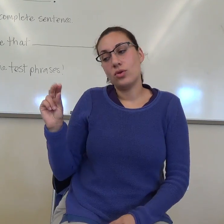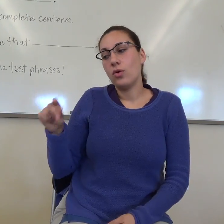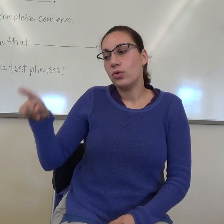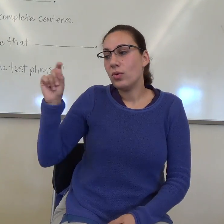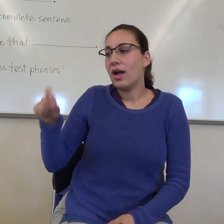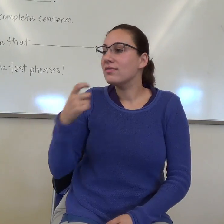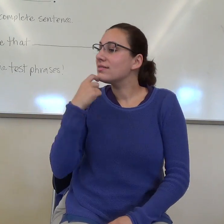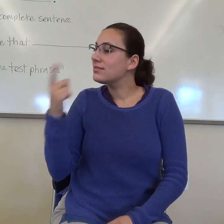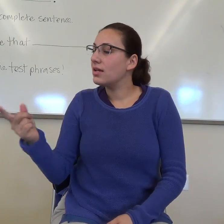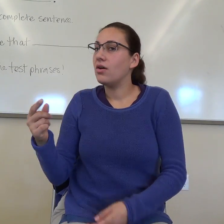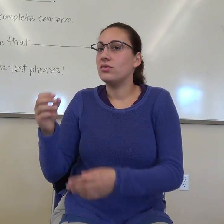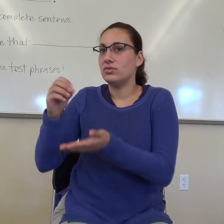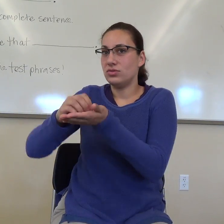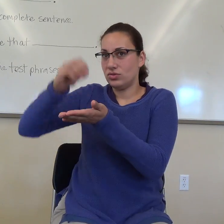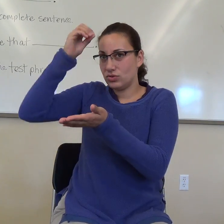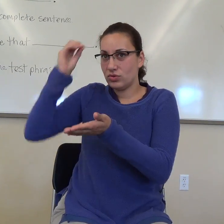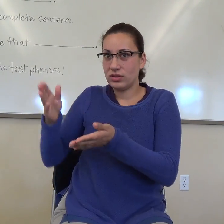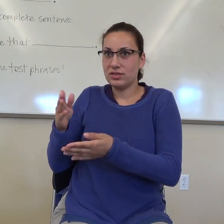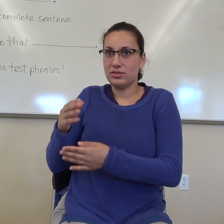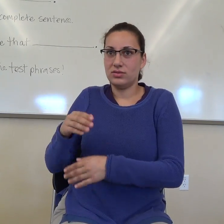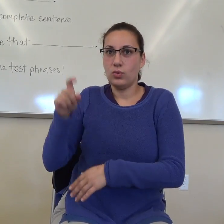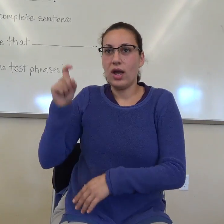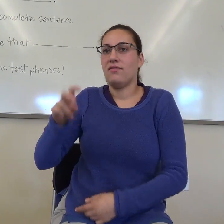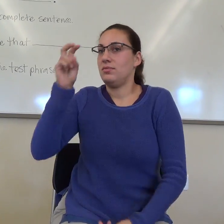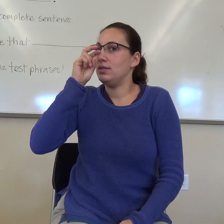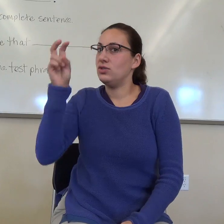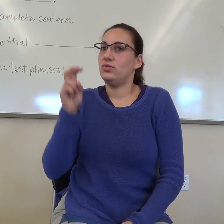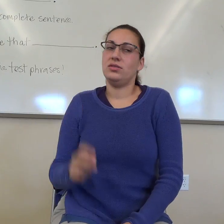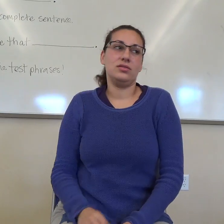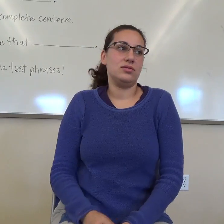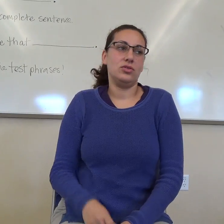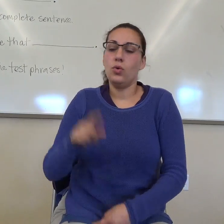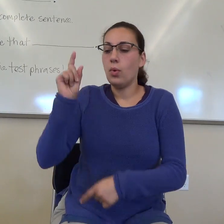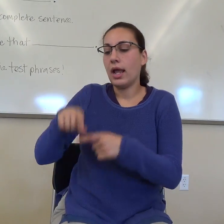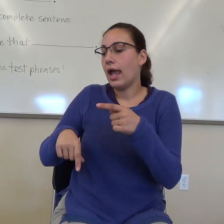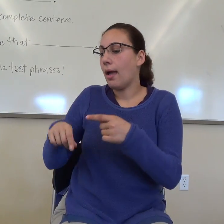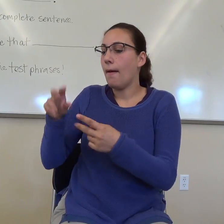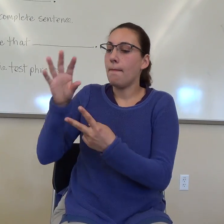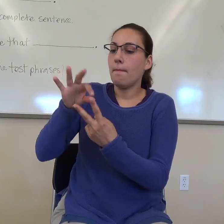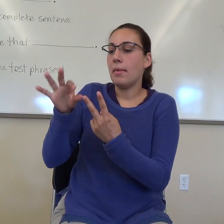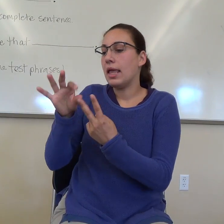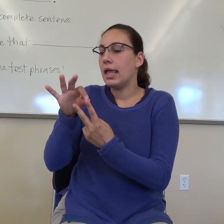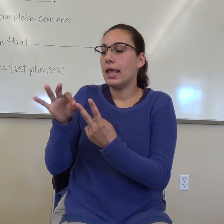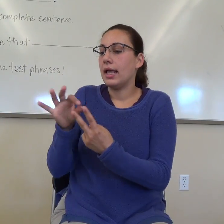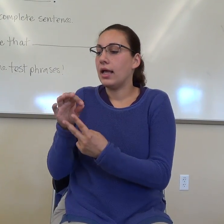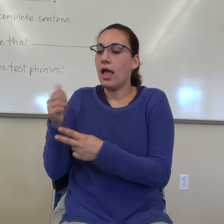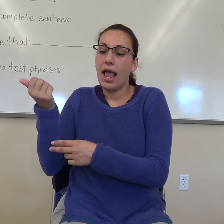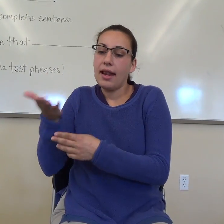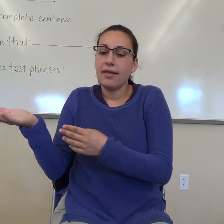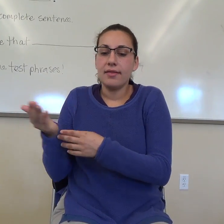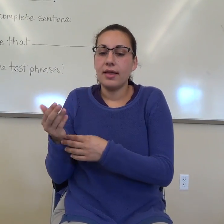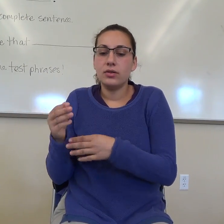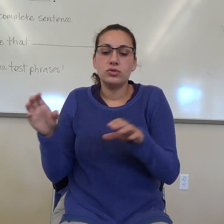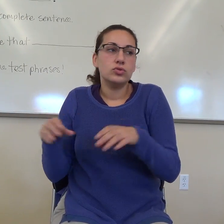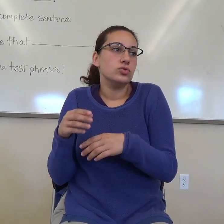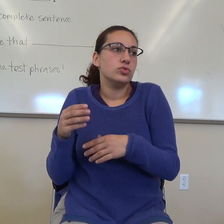you have to do everything. You can't pick and choose what you're going to do. You can't say, oh, I think I'm doing okay, so I'll just skip